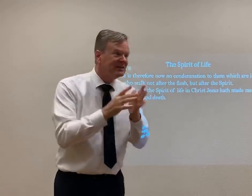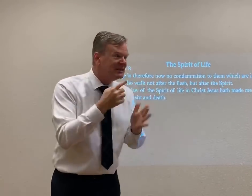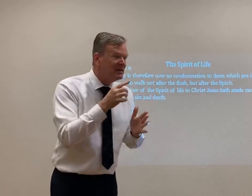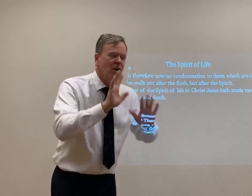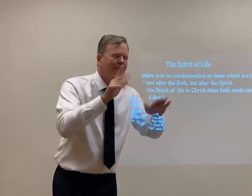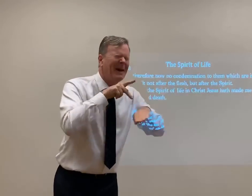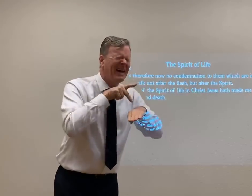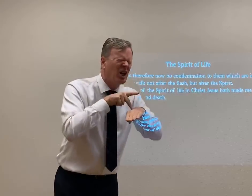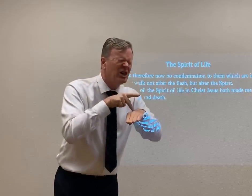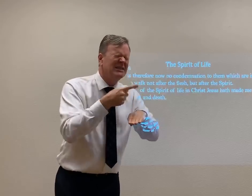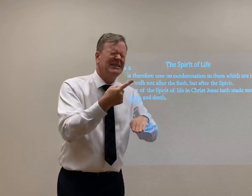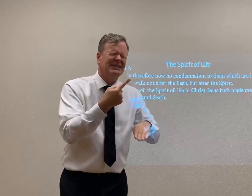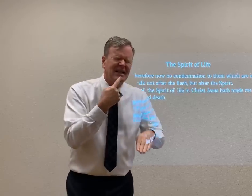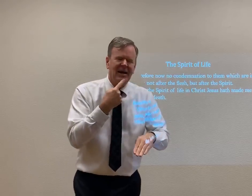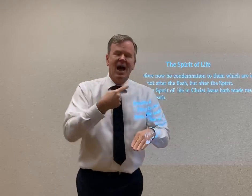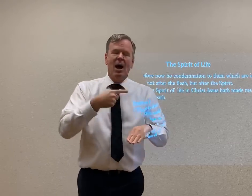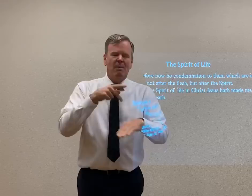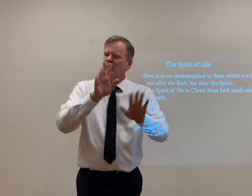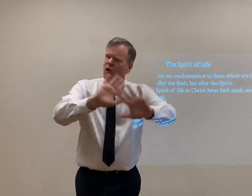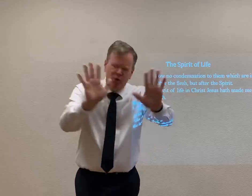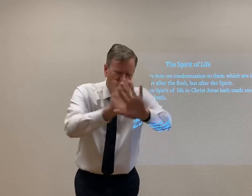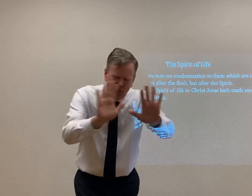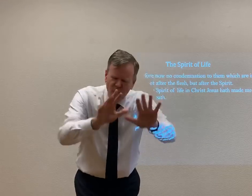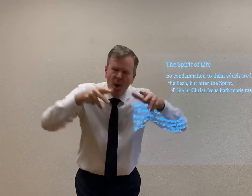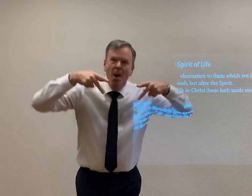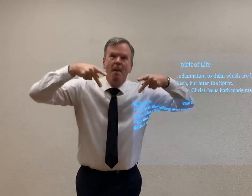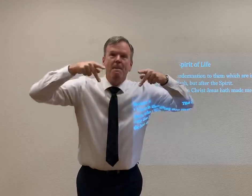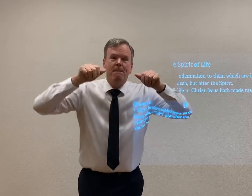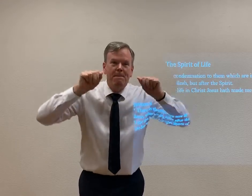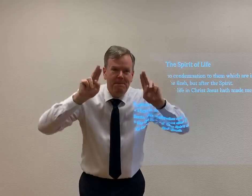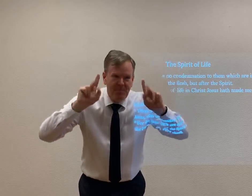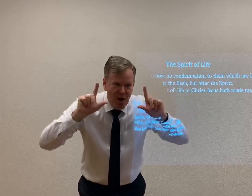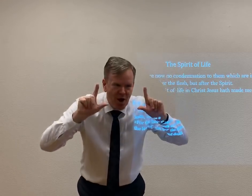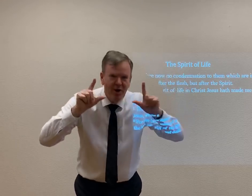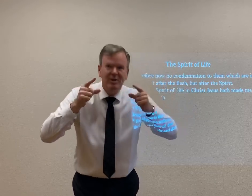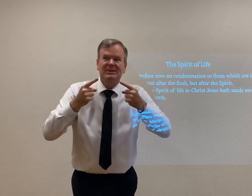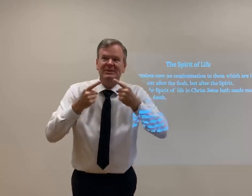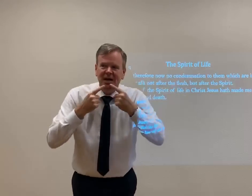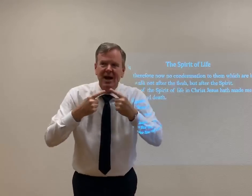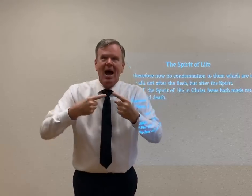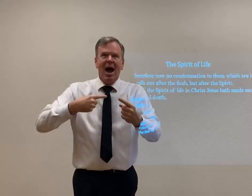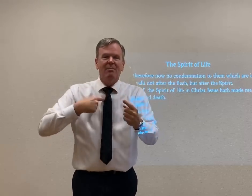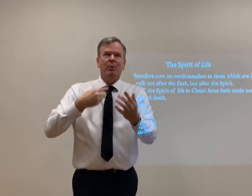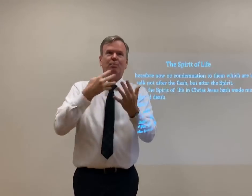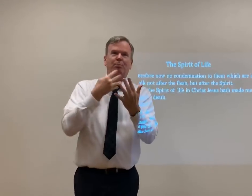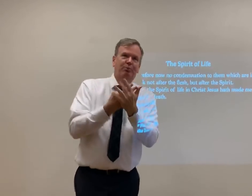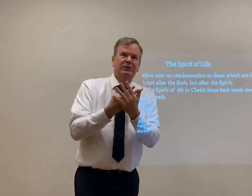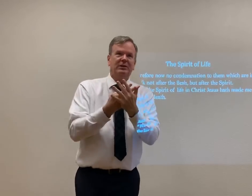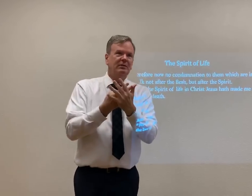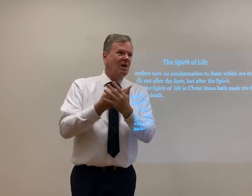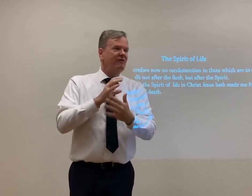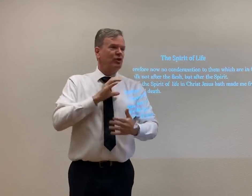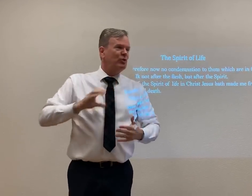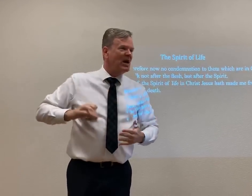We've seen in Peter saying, I'm a prisoner of Christ. Sorry, not Peter, Paul. Paul says, I'm a prisoner of